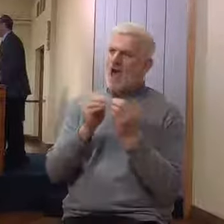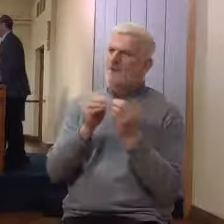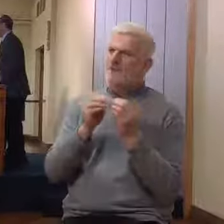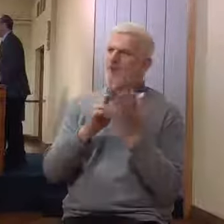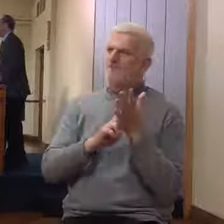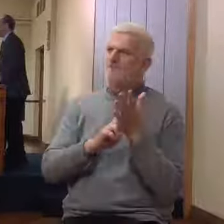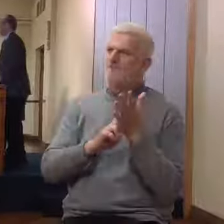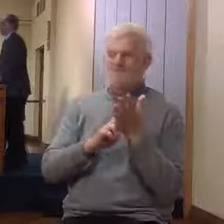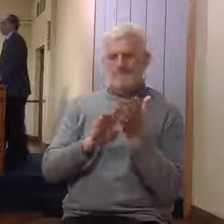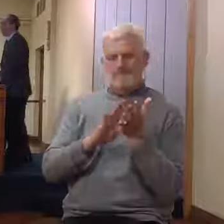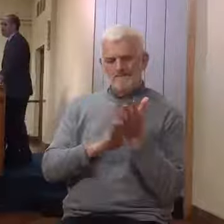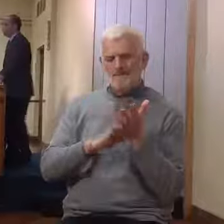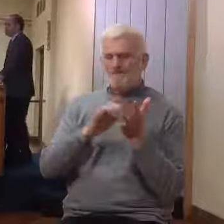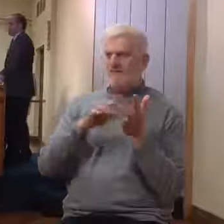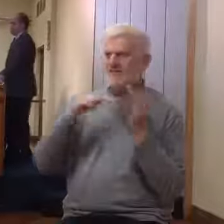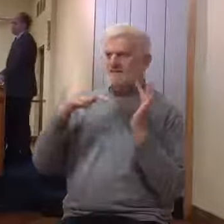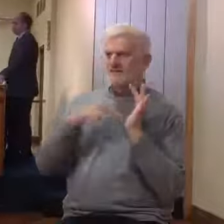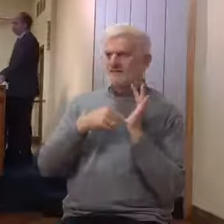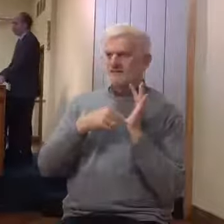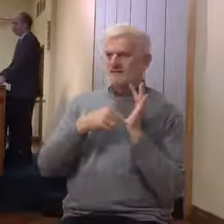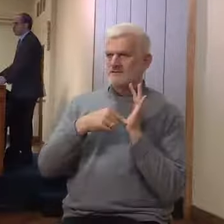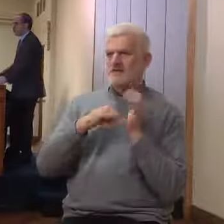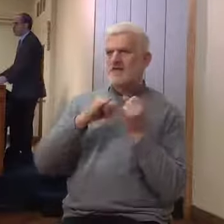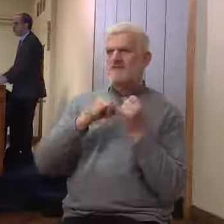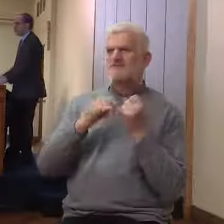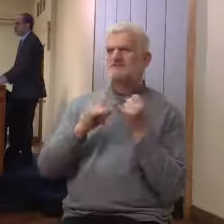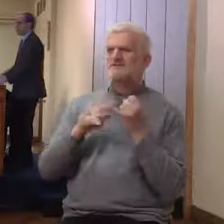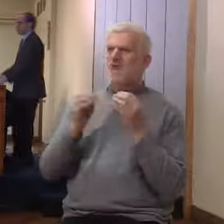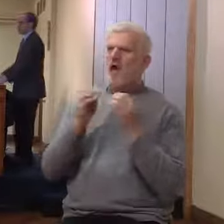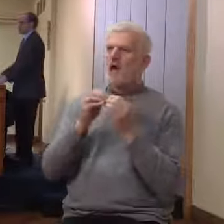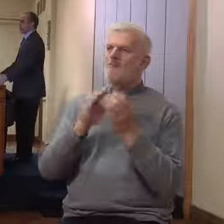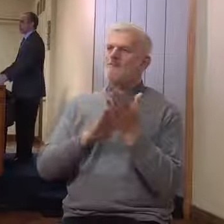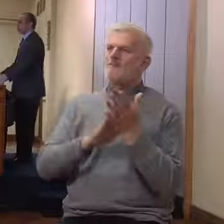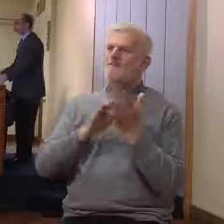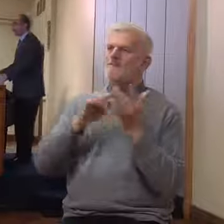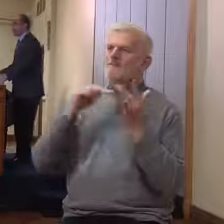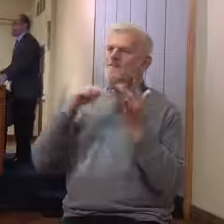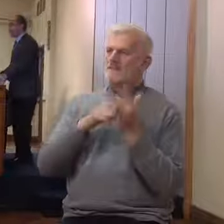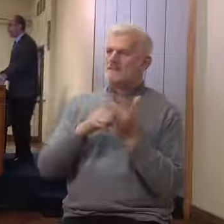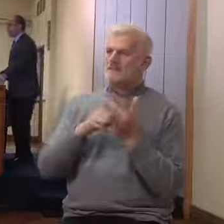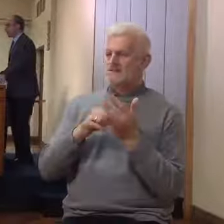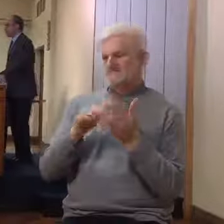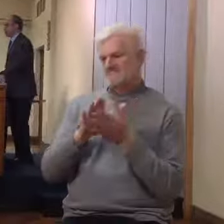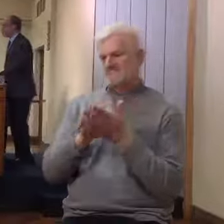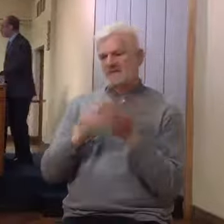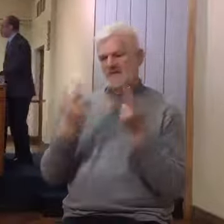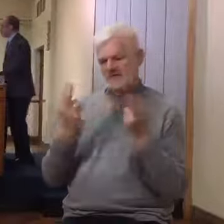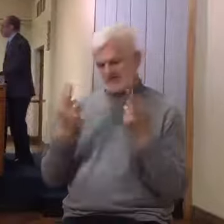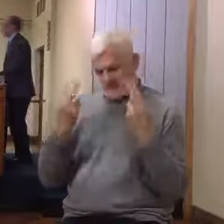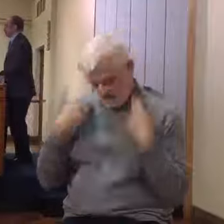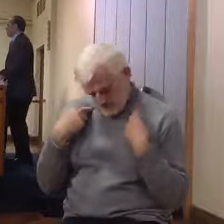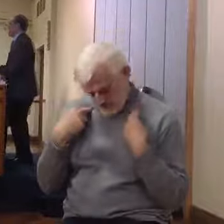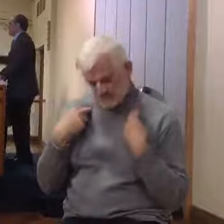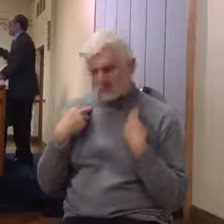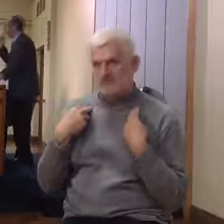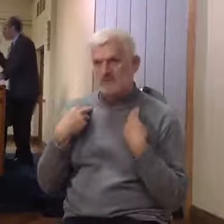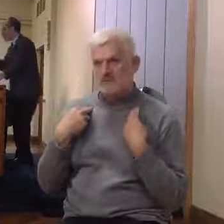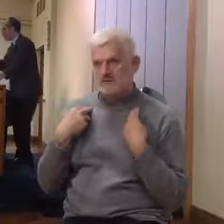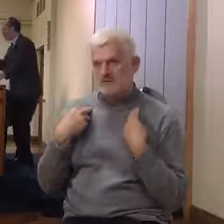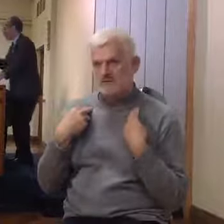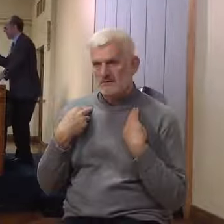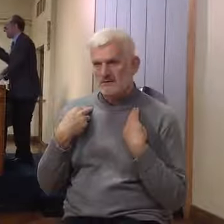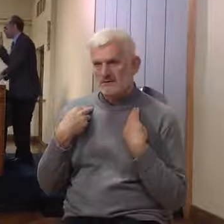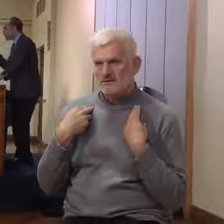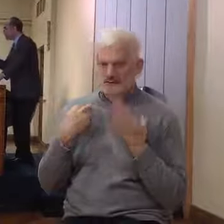simplest definition. Please, if I could win you on that, the word submission in the Bible is